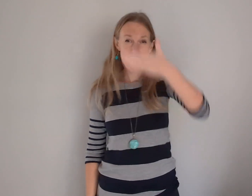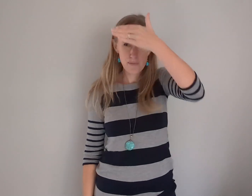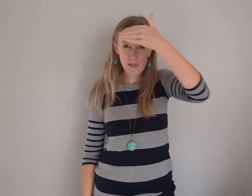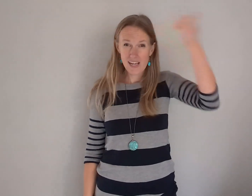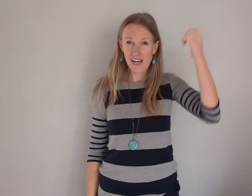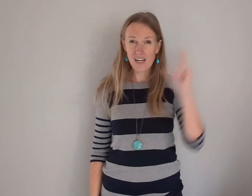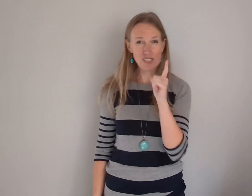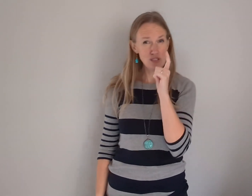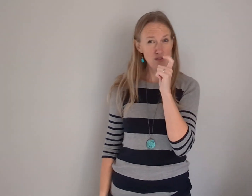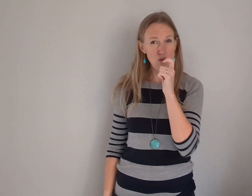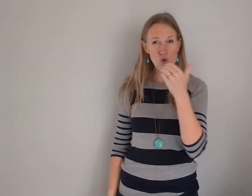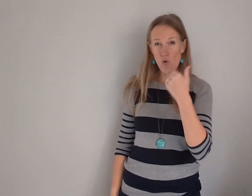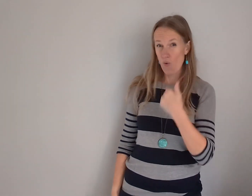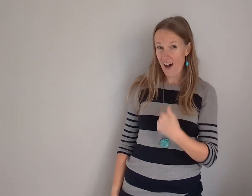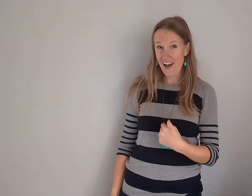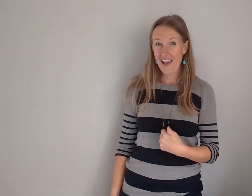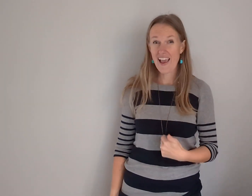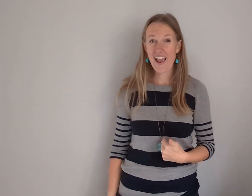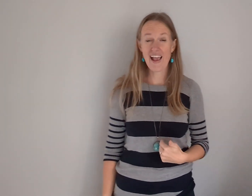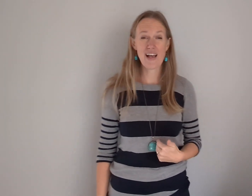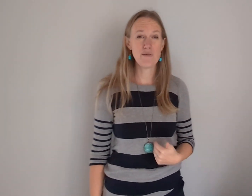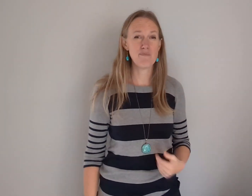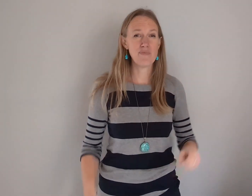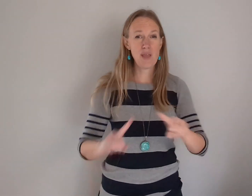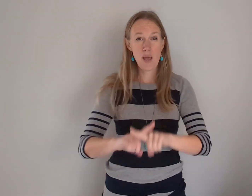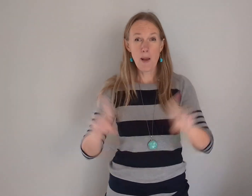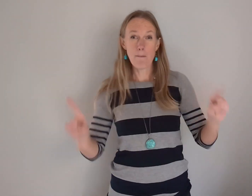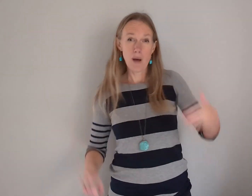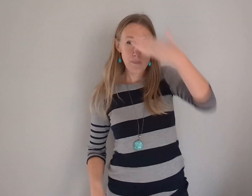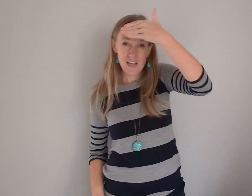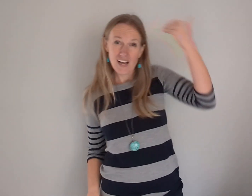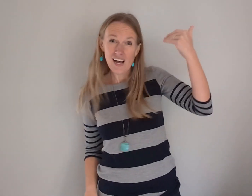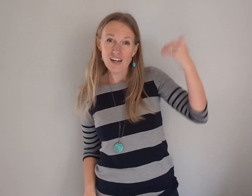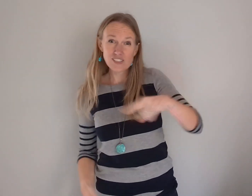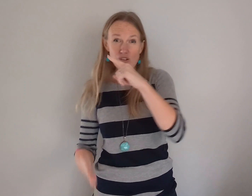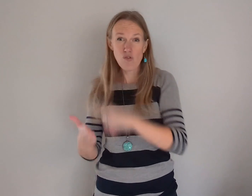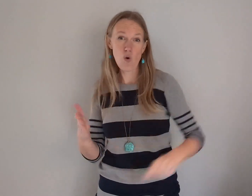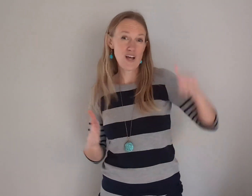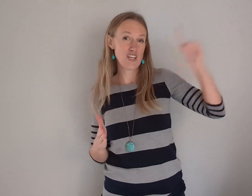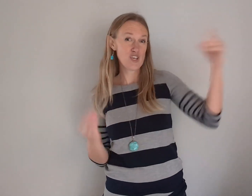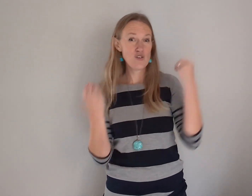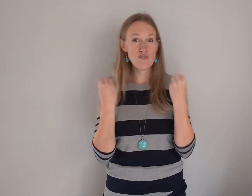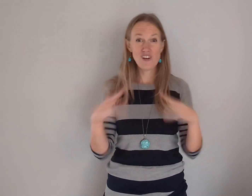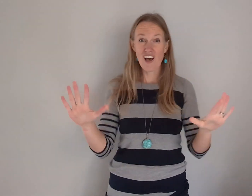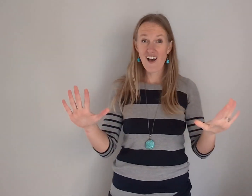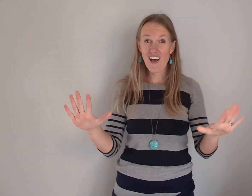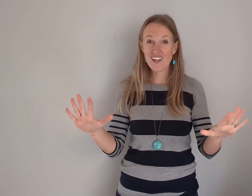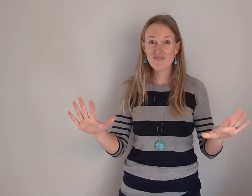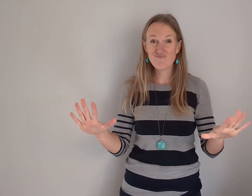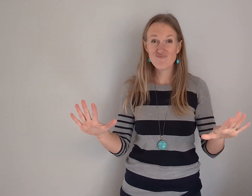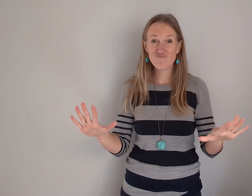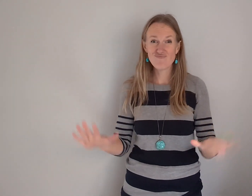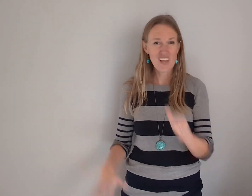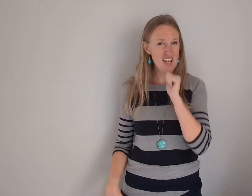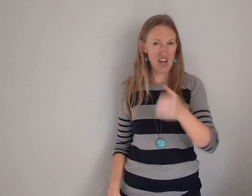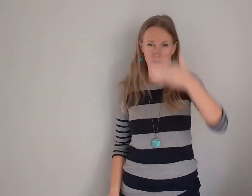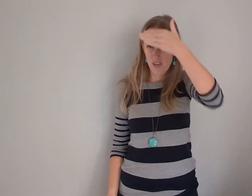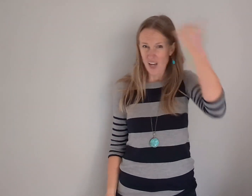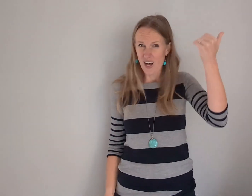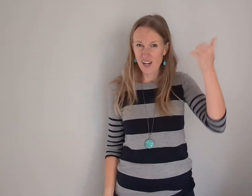Not because of who I am, but because of what you've done. Not